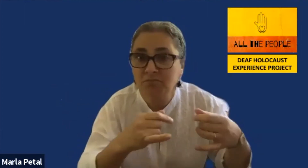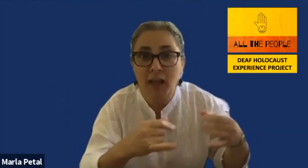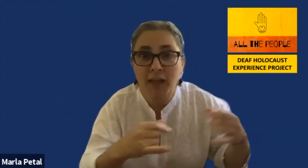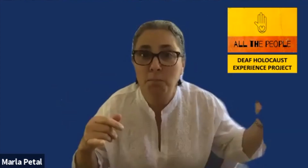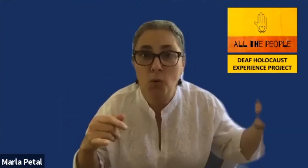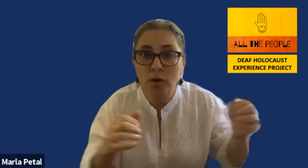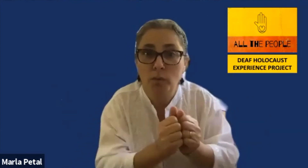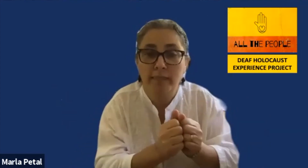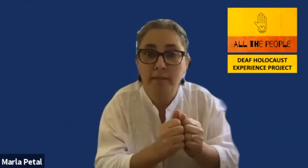the border with